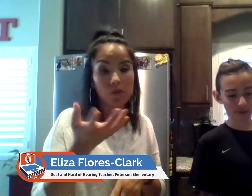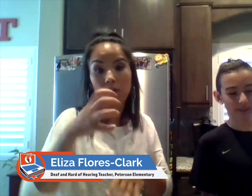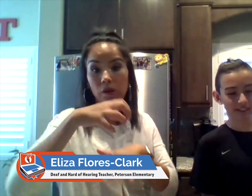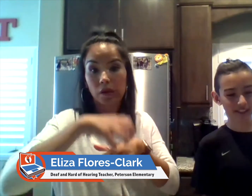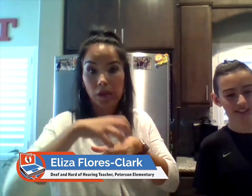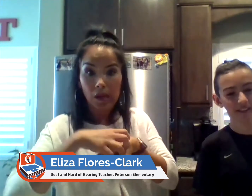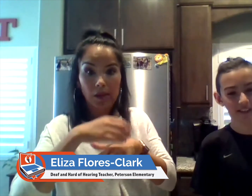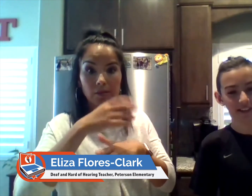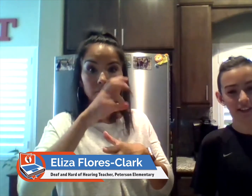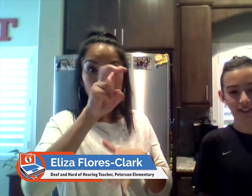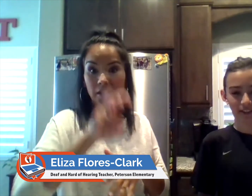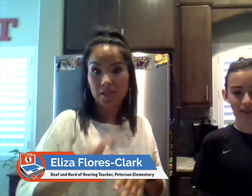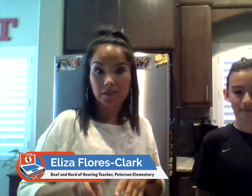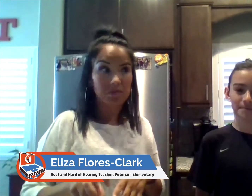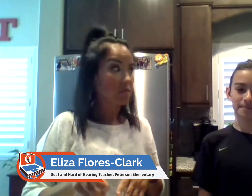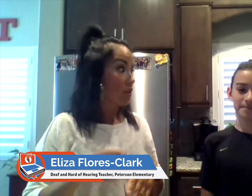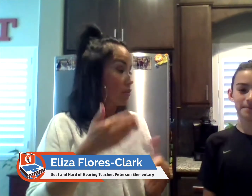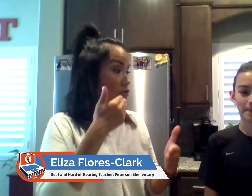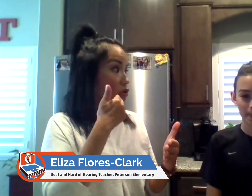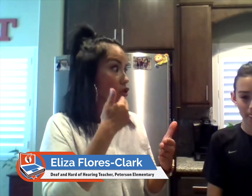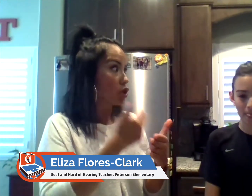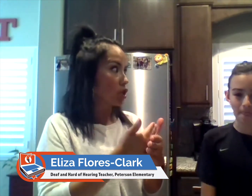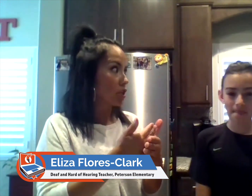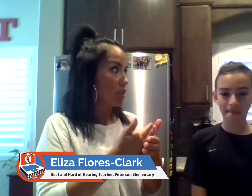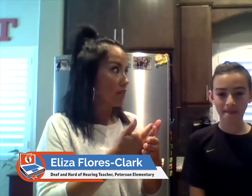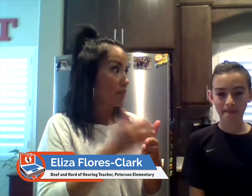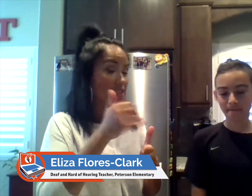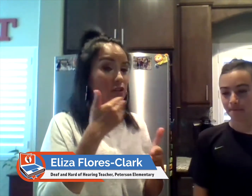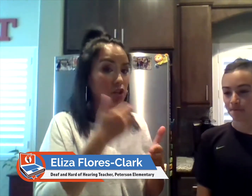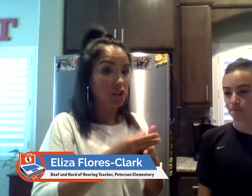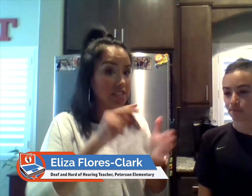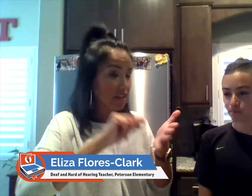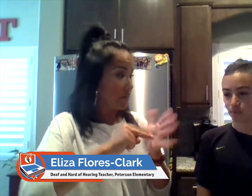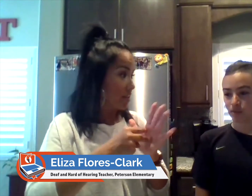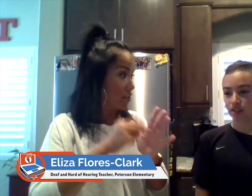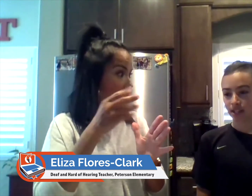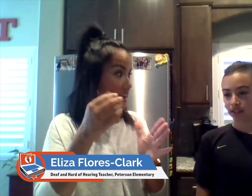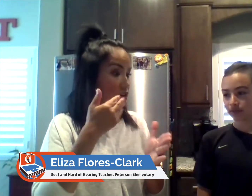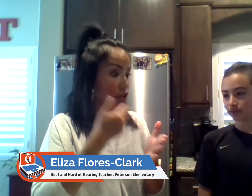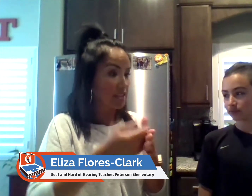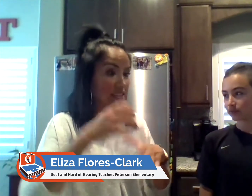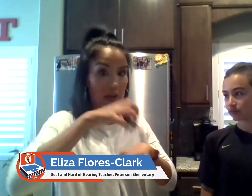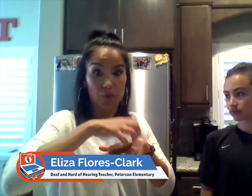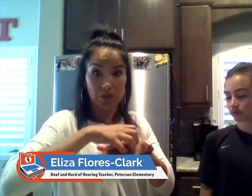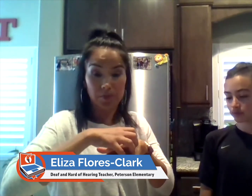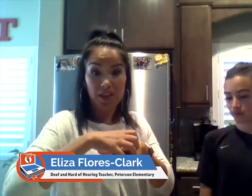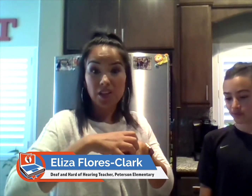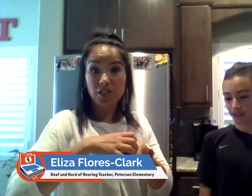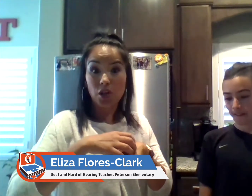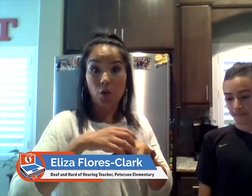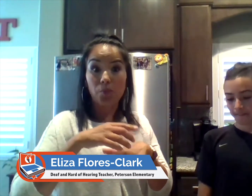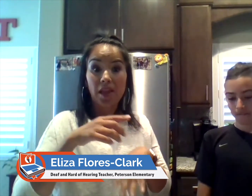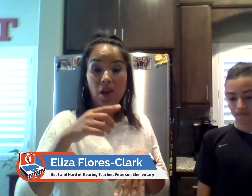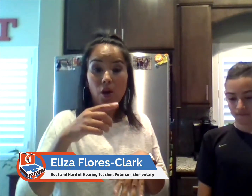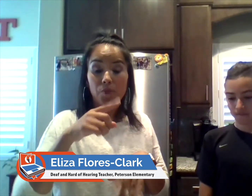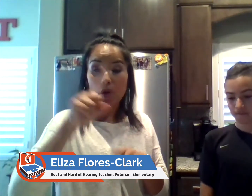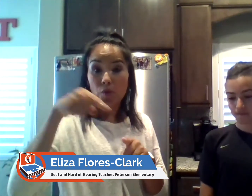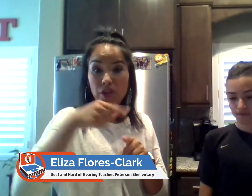pizza. Those are good, that's a good definition and good examples. So when you get